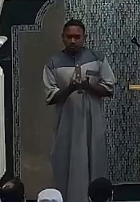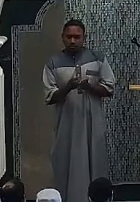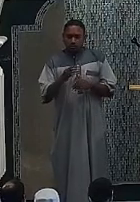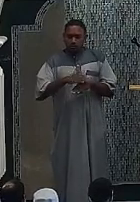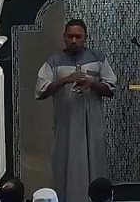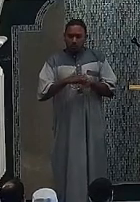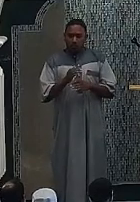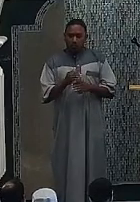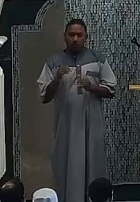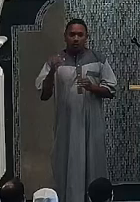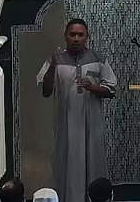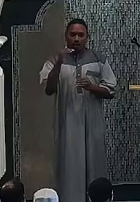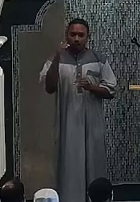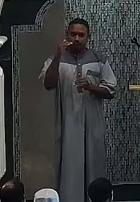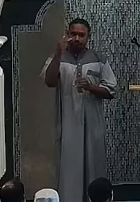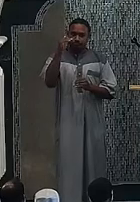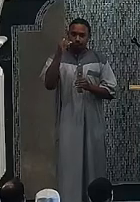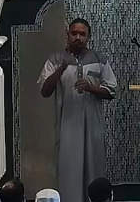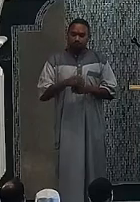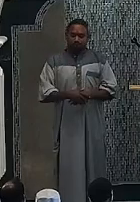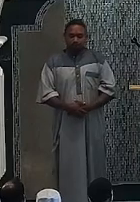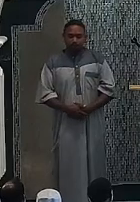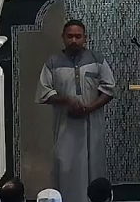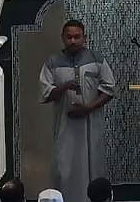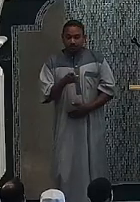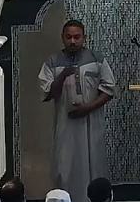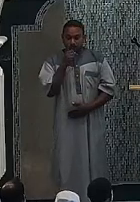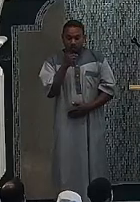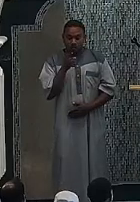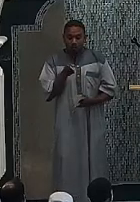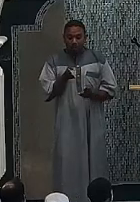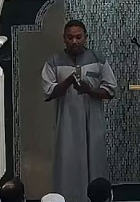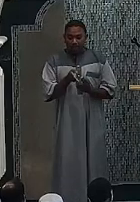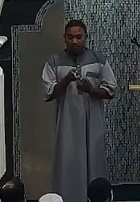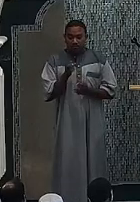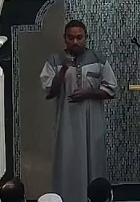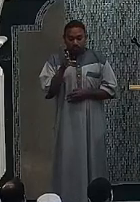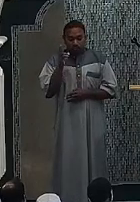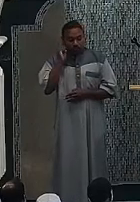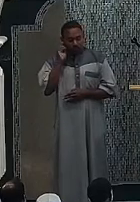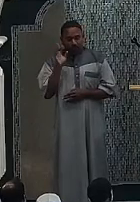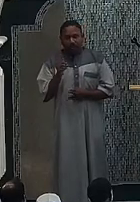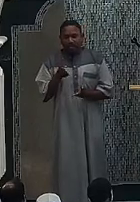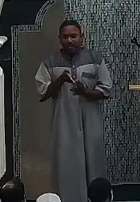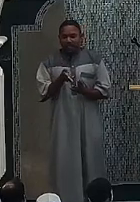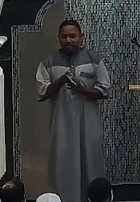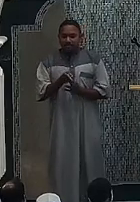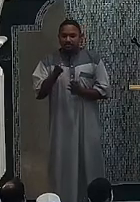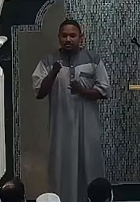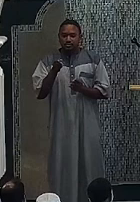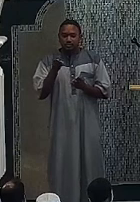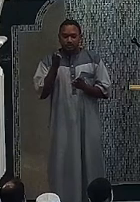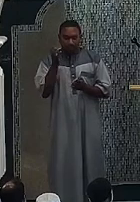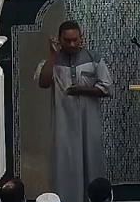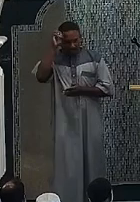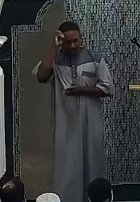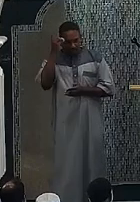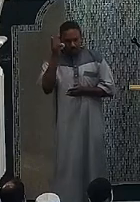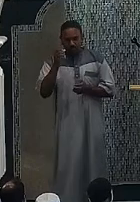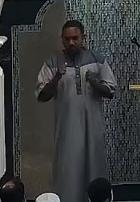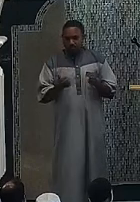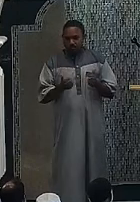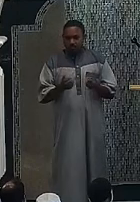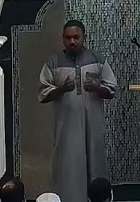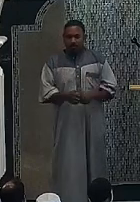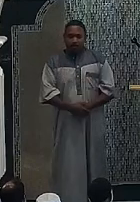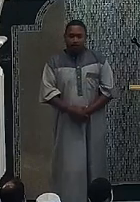So the deaf the Muslim community in Cape Town, they've been supporting the madrasa for ages, alhamdulillah, very well